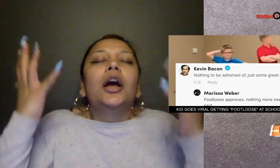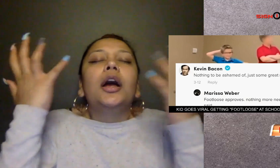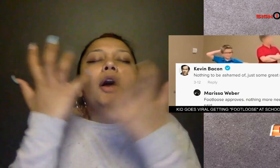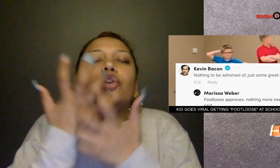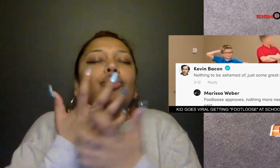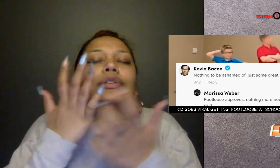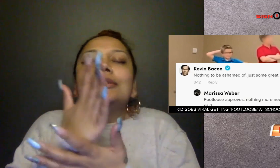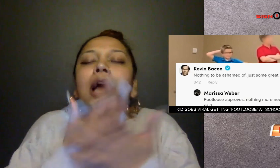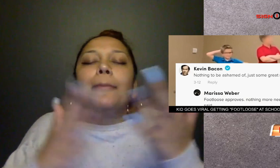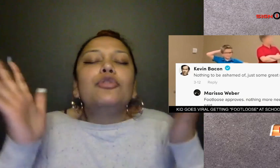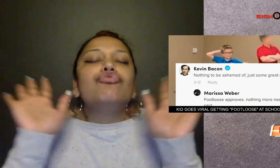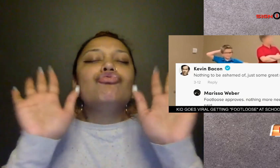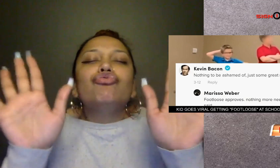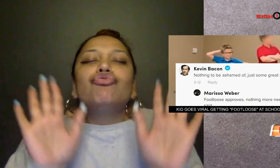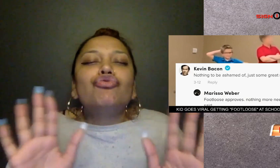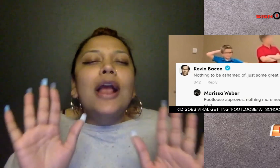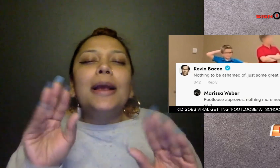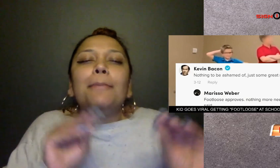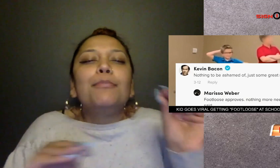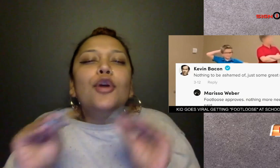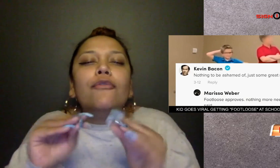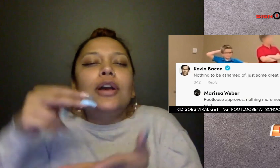just some great moves